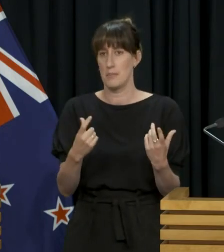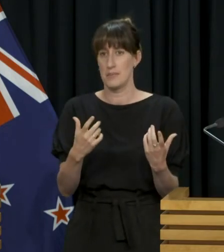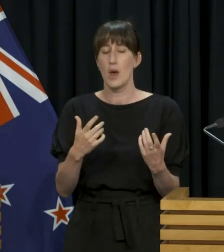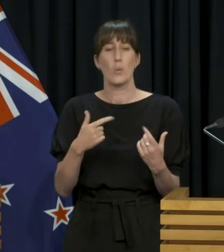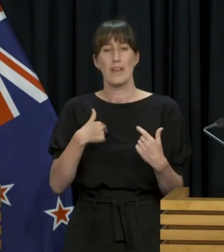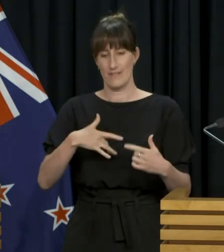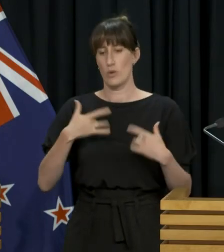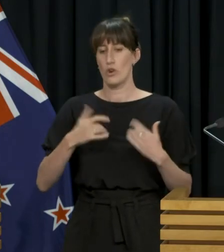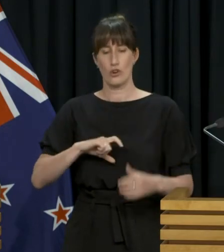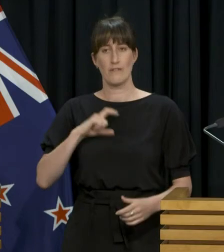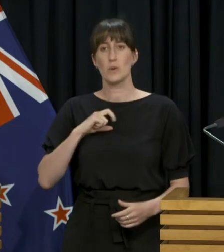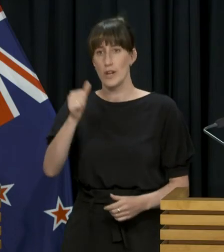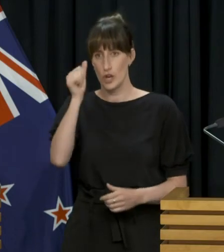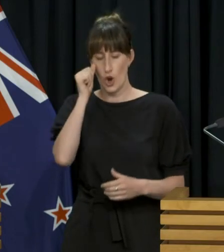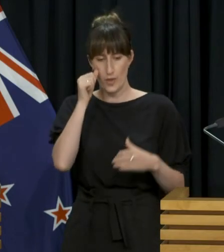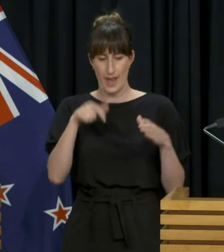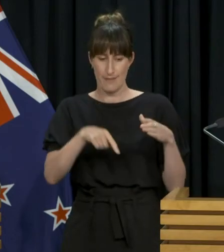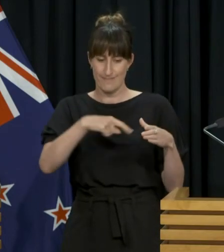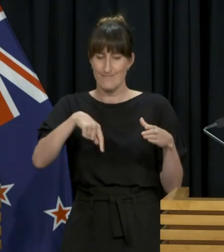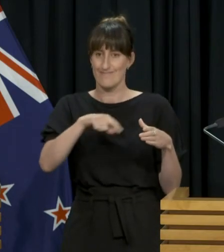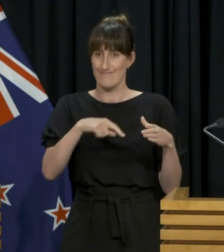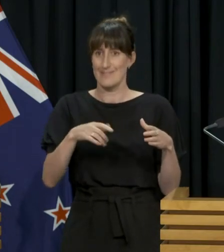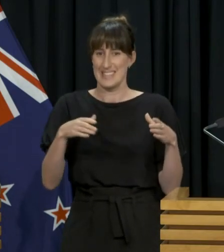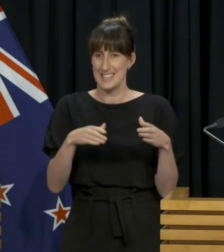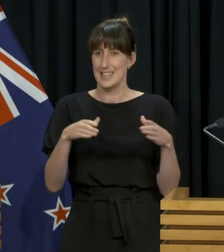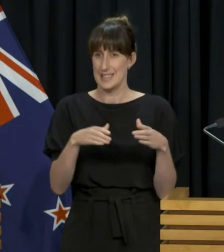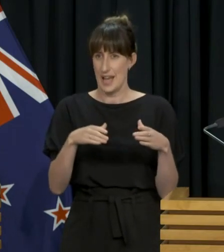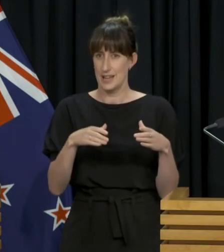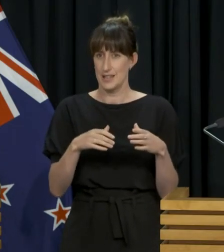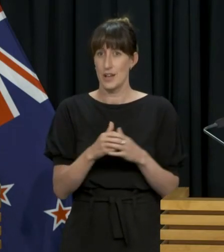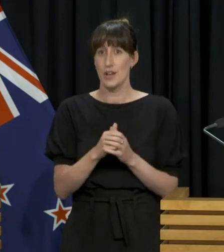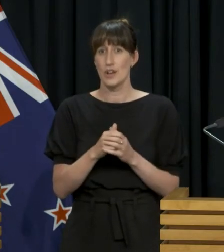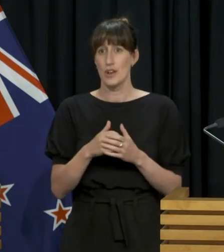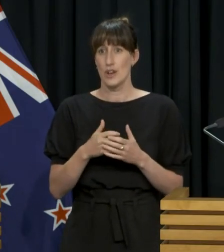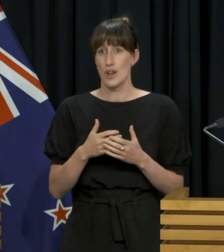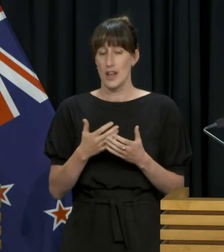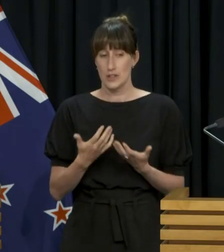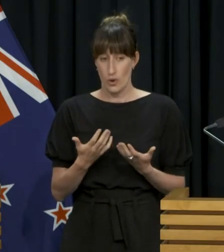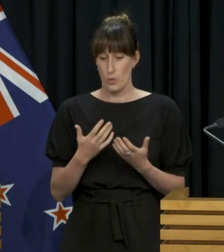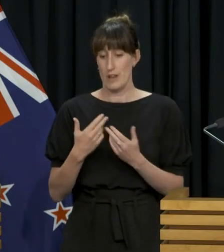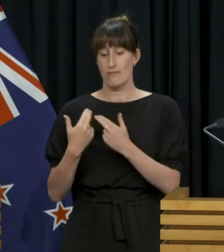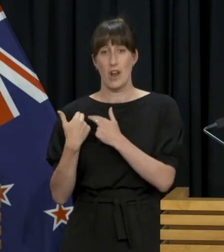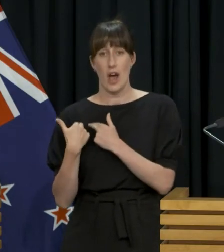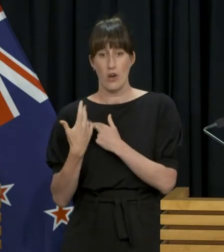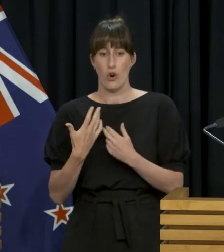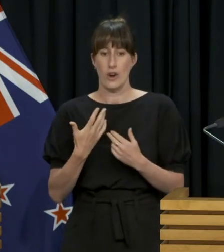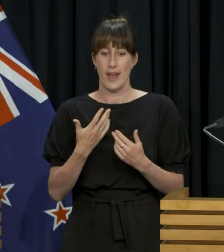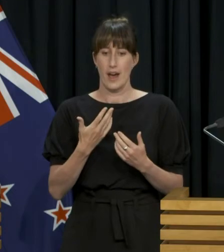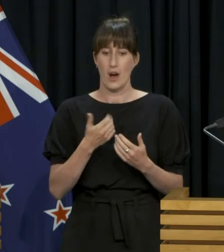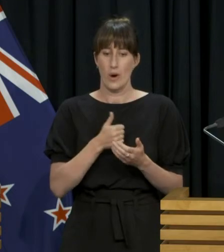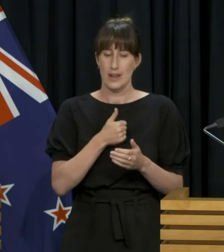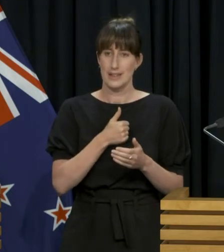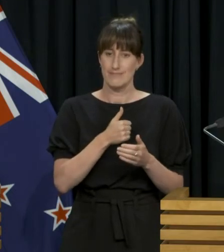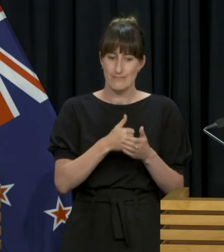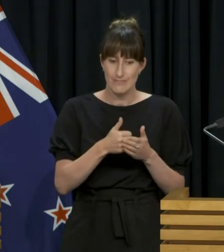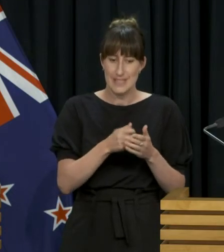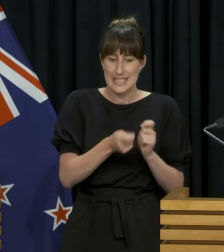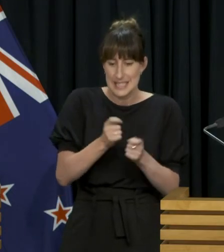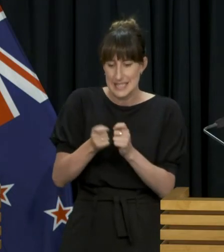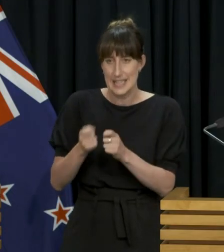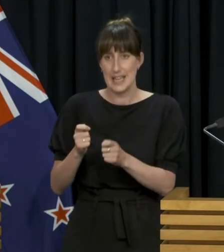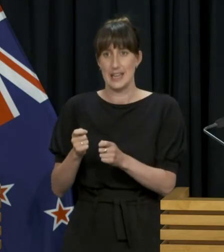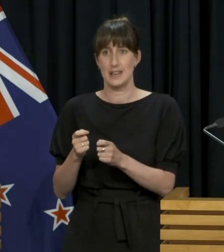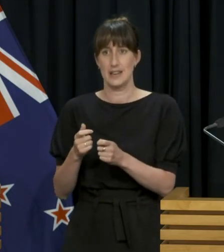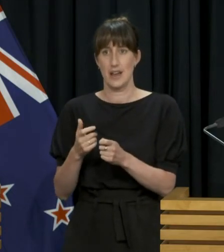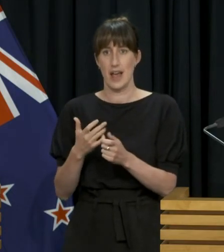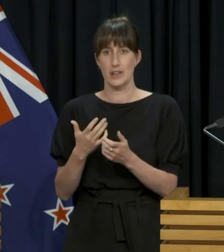contact tracing and testing systems for the isolation of any new community cases that may flow from our existing cases.